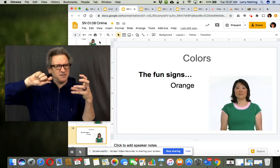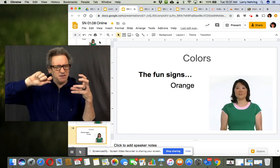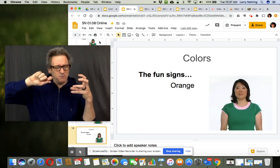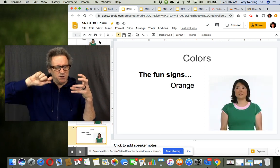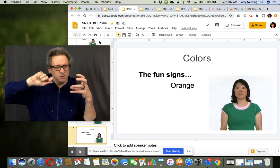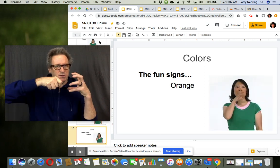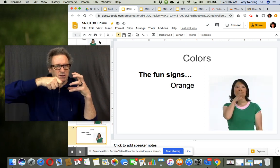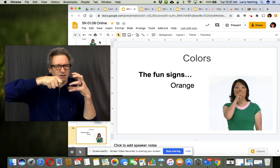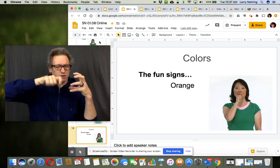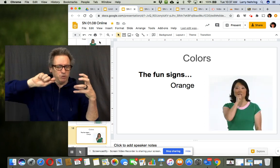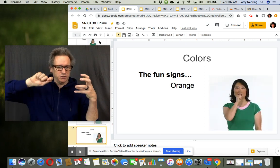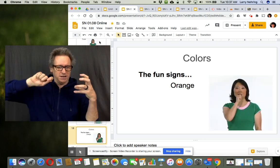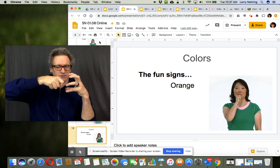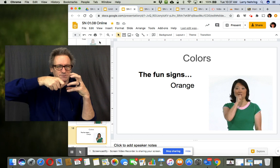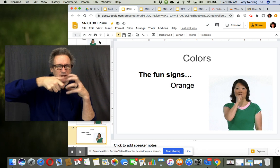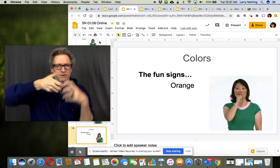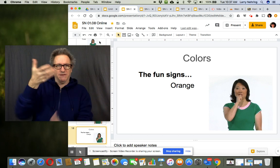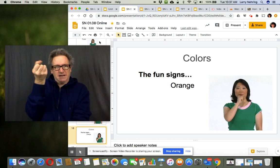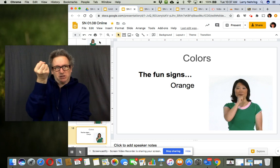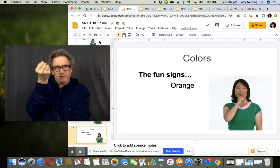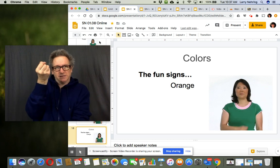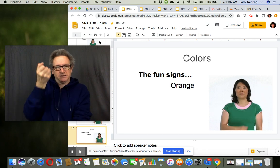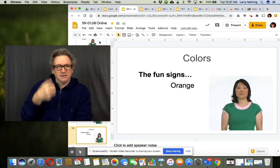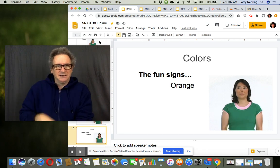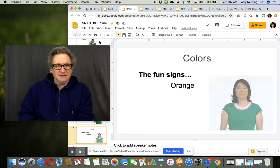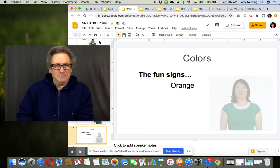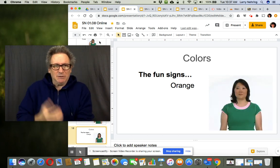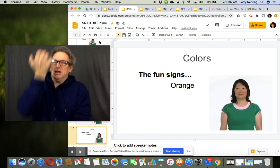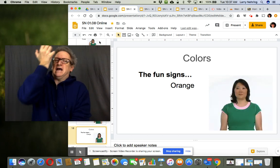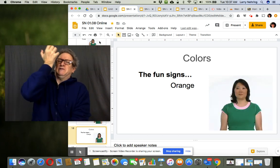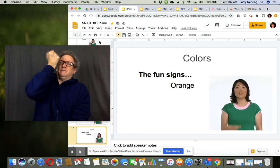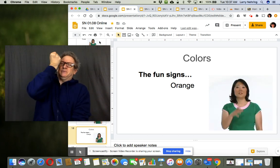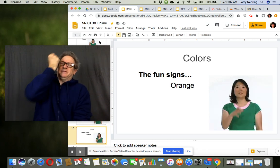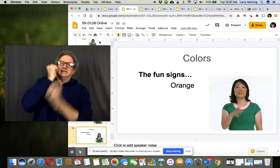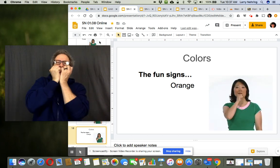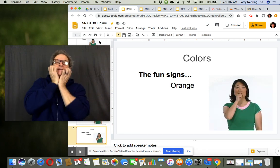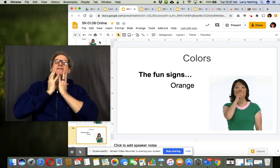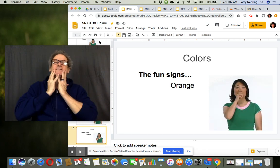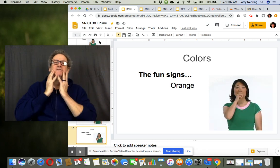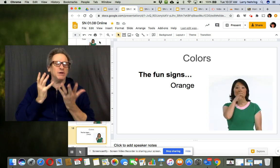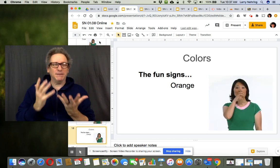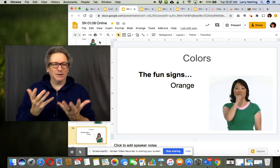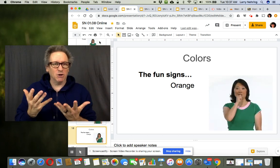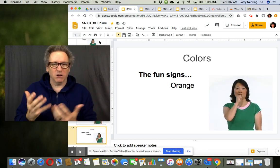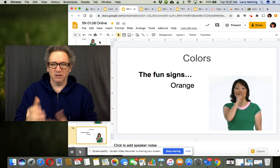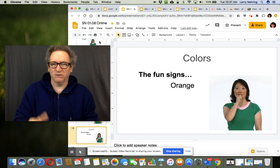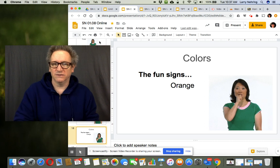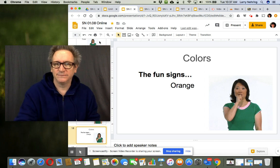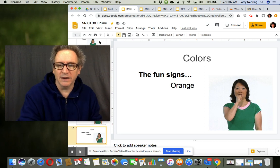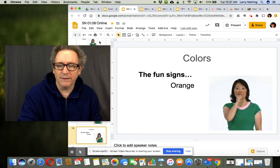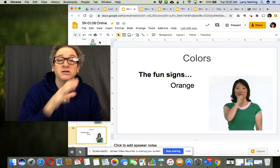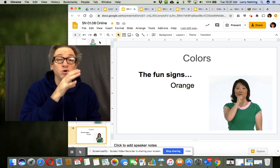seen the thing where you can plug it, you can push that little spout in and then squeeze. But I don't think I would do this because I think, knowing me, it would go all